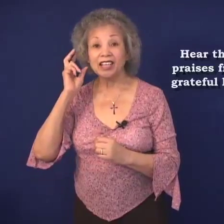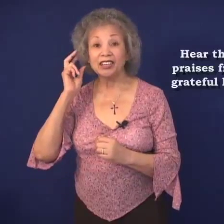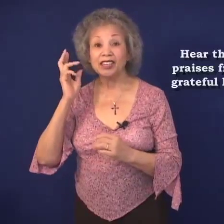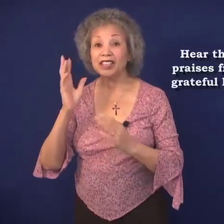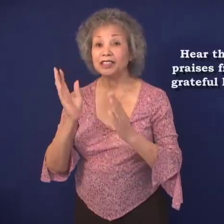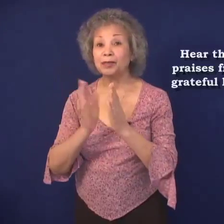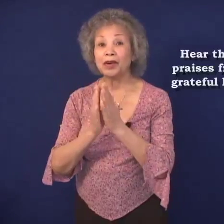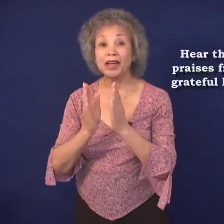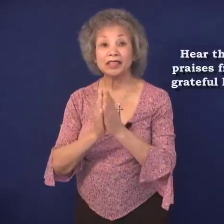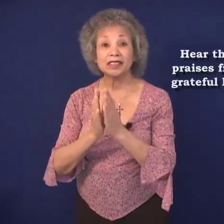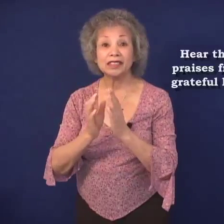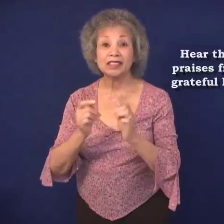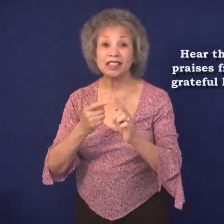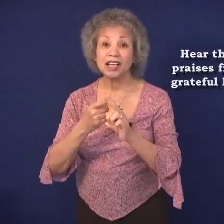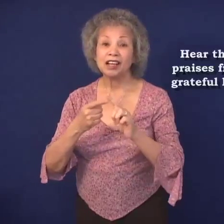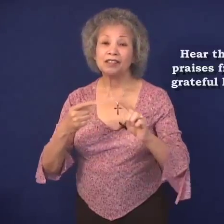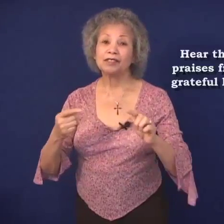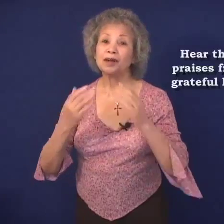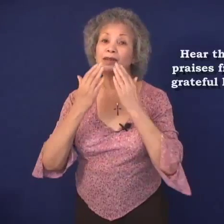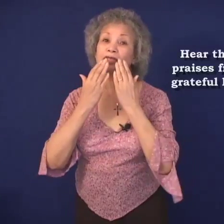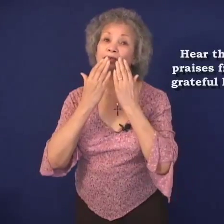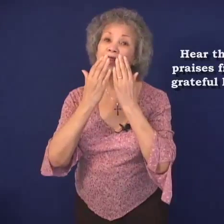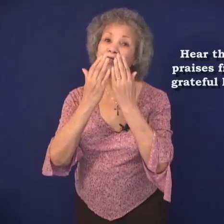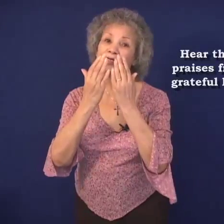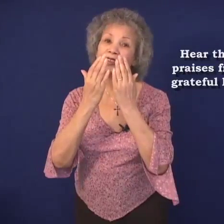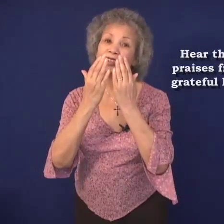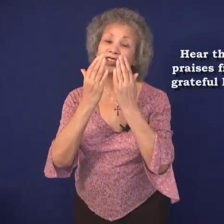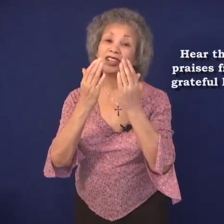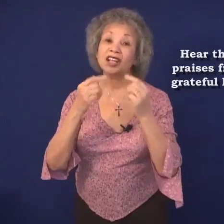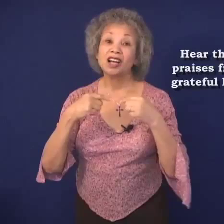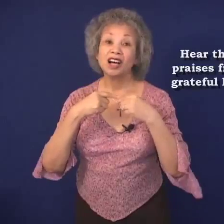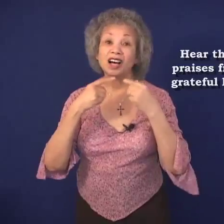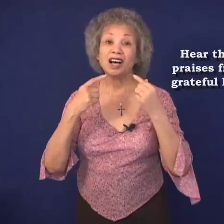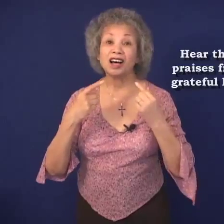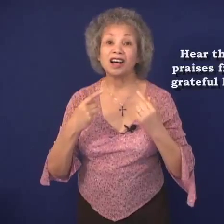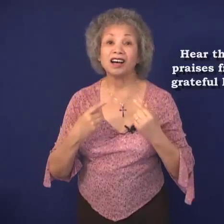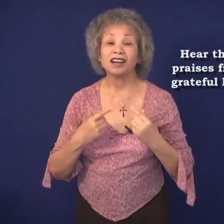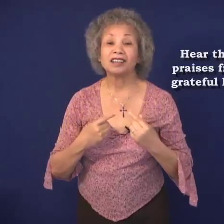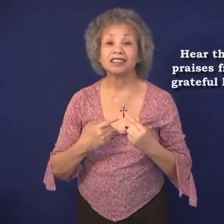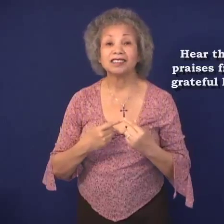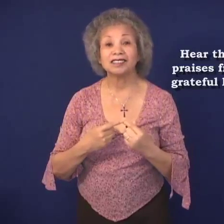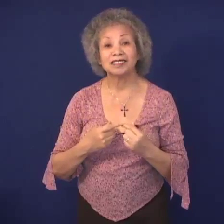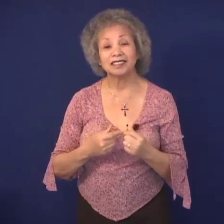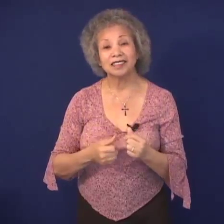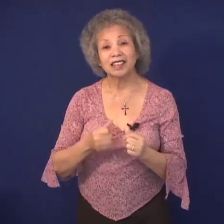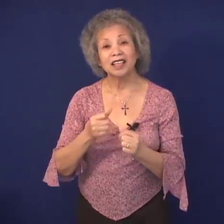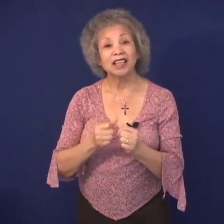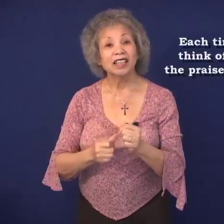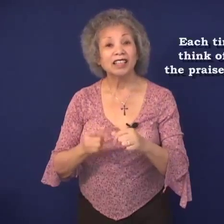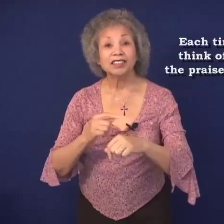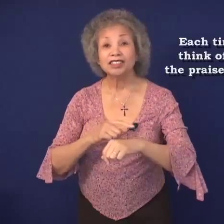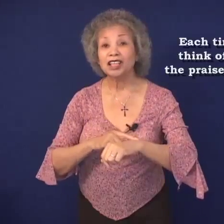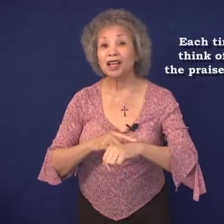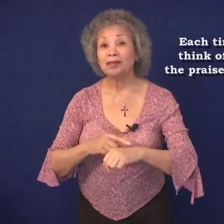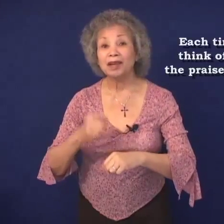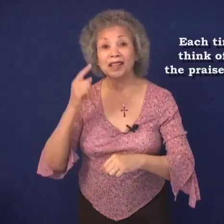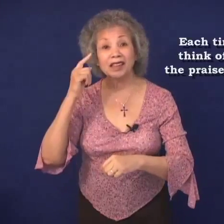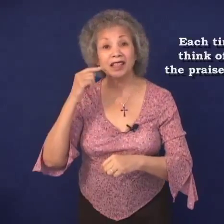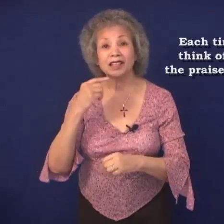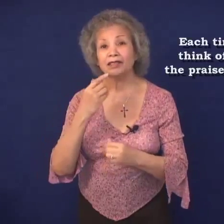Hear these praises from a grateful heart. Each time I think of